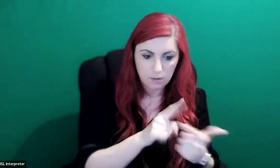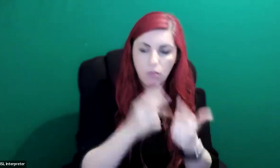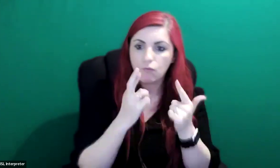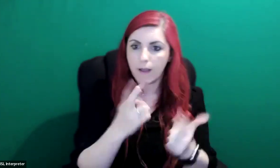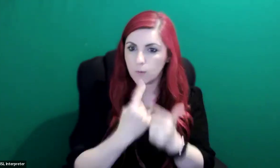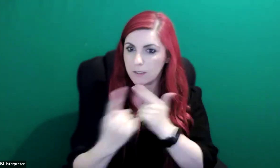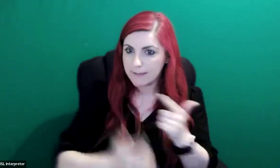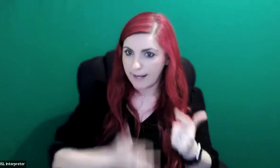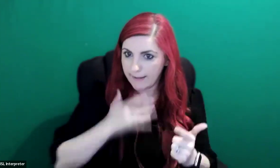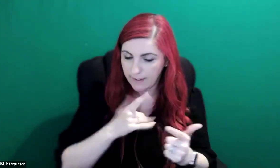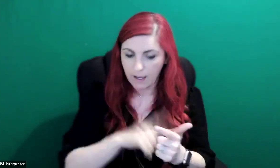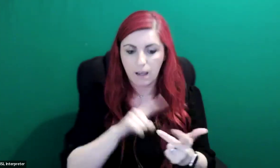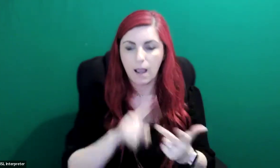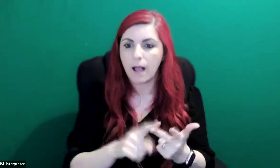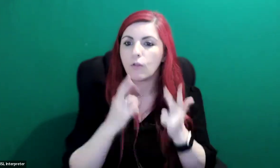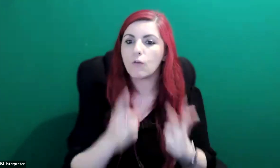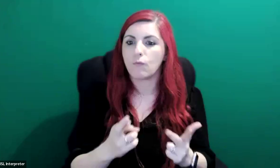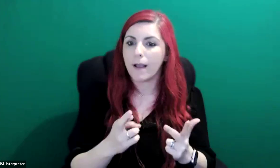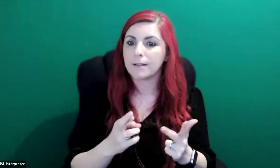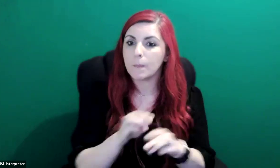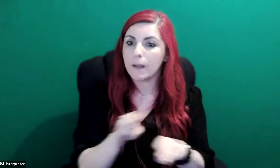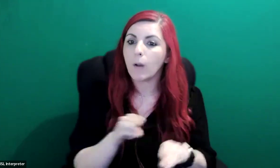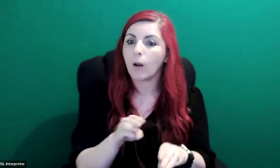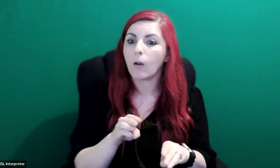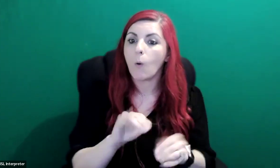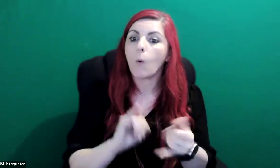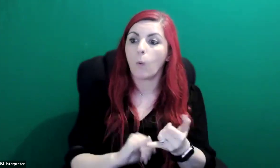living, and the rights of people deprived of their liberty.